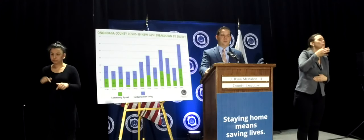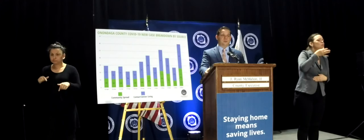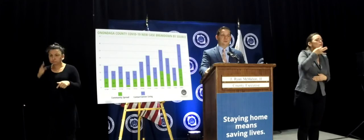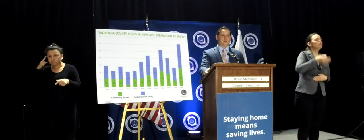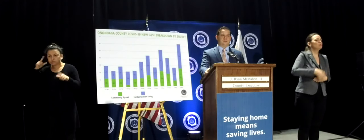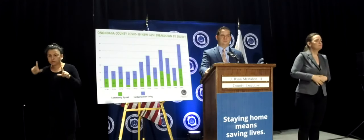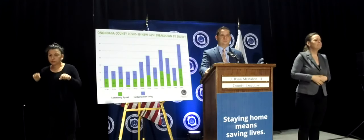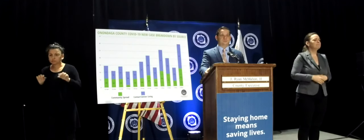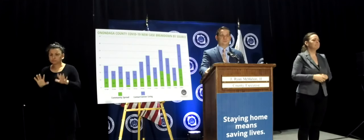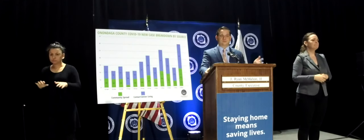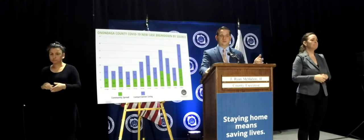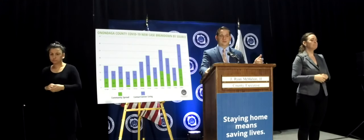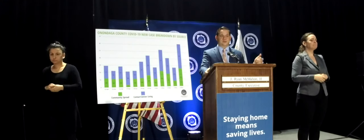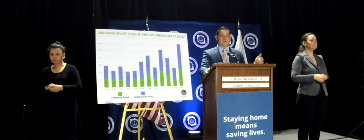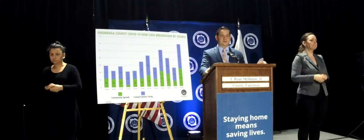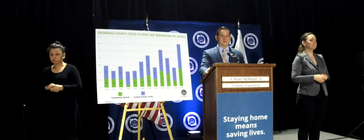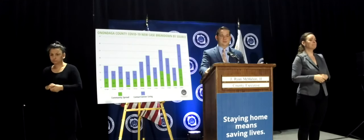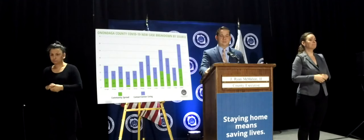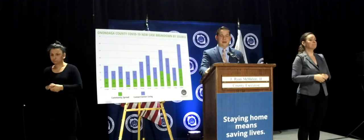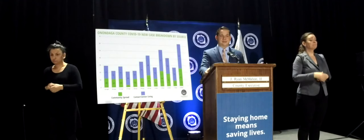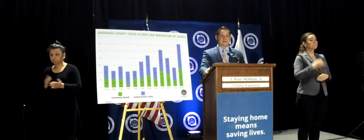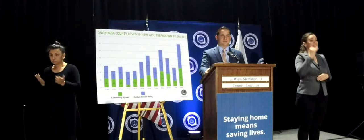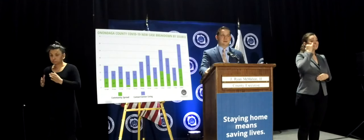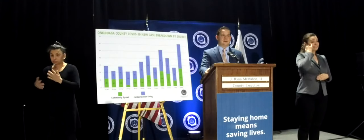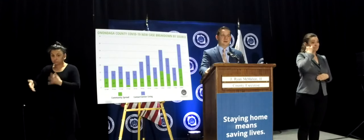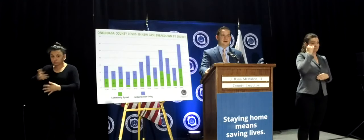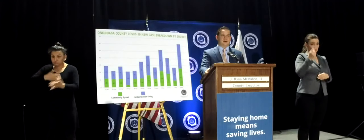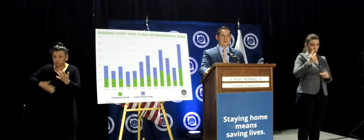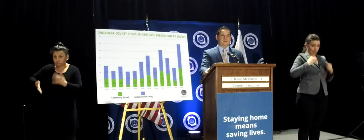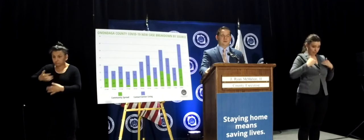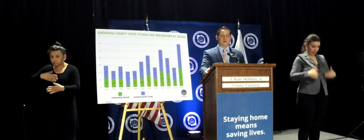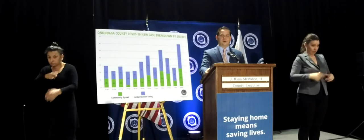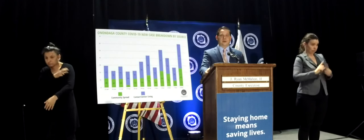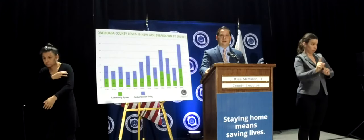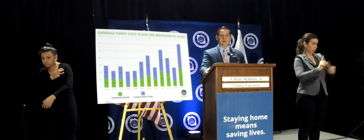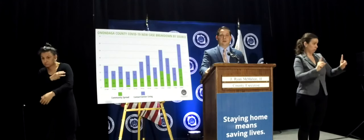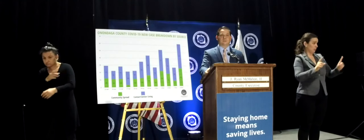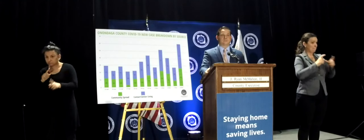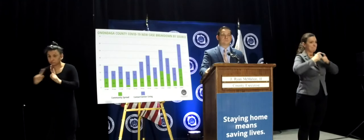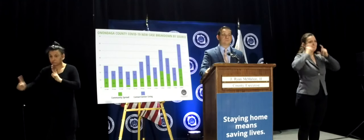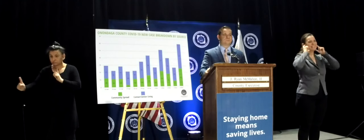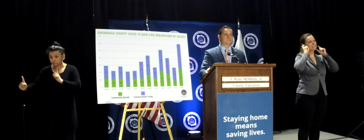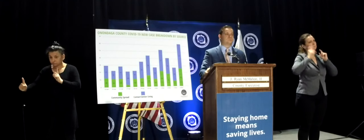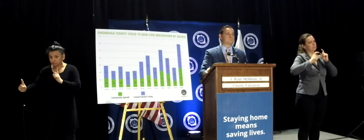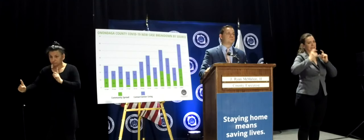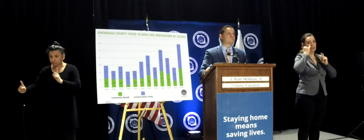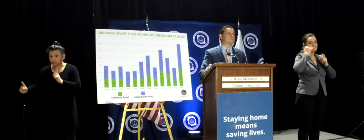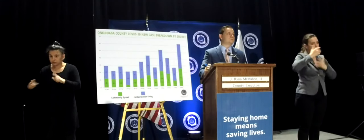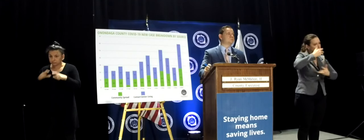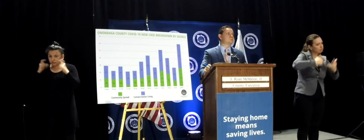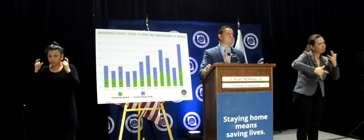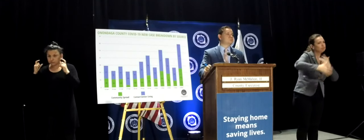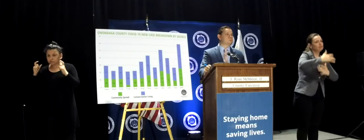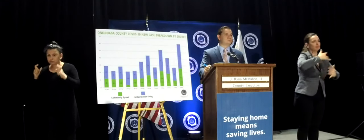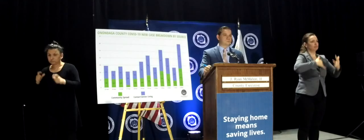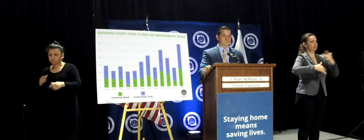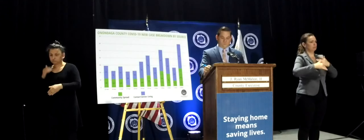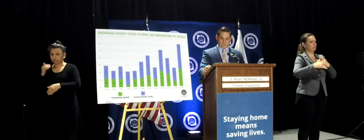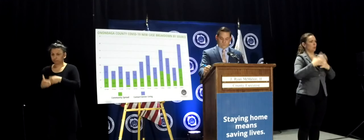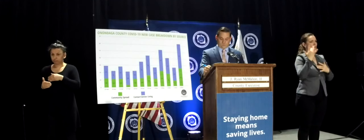around people, physical distance, a mask, for your good and their good.